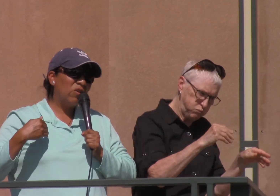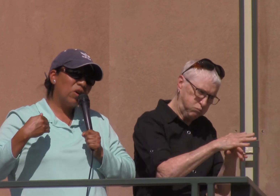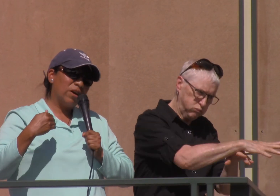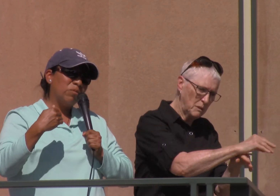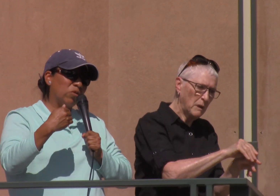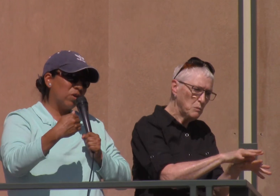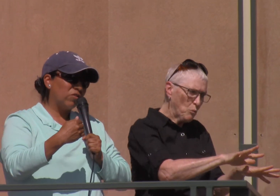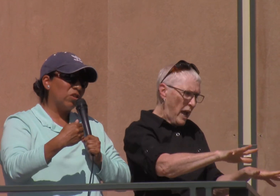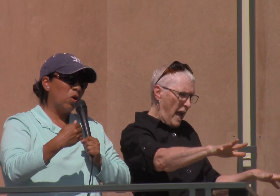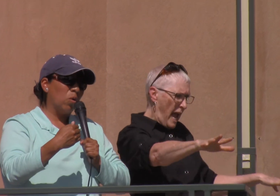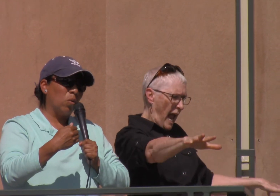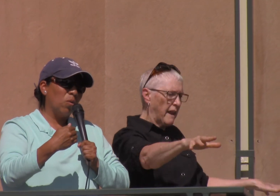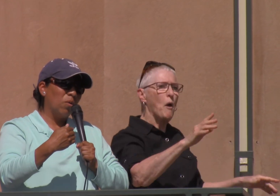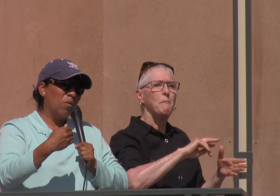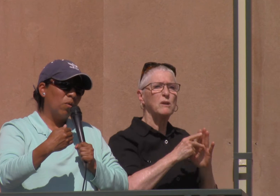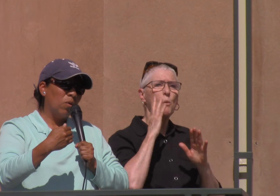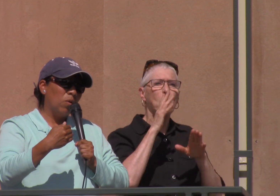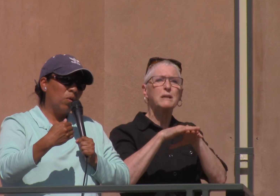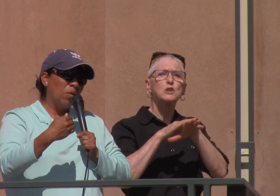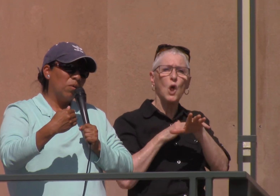then it'll come sort of slow.